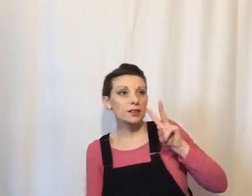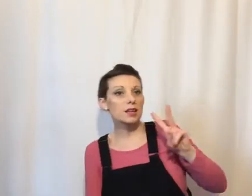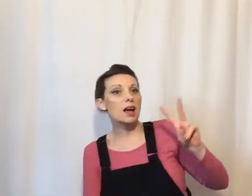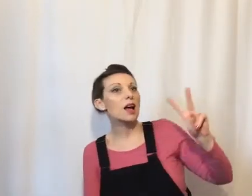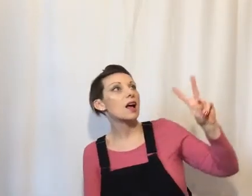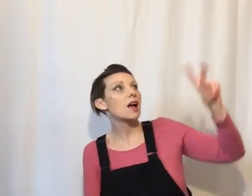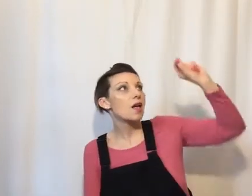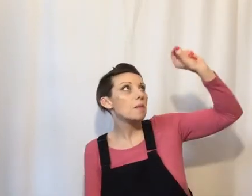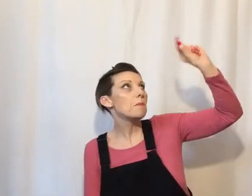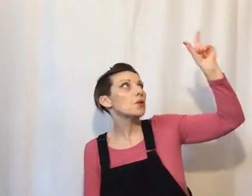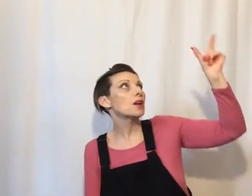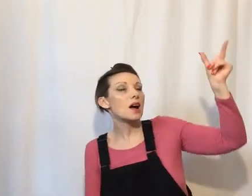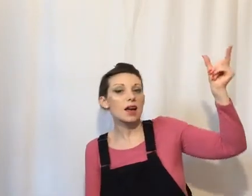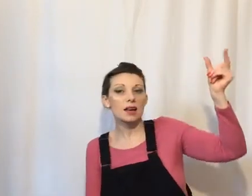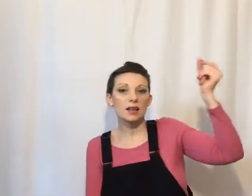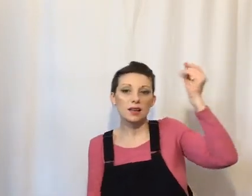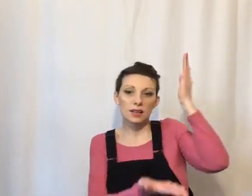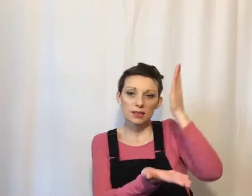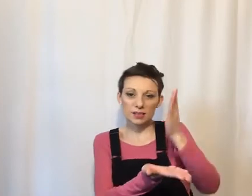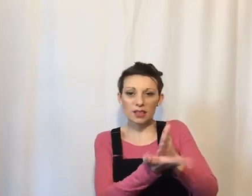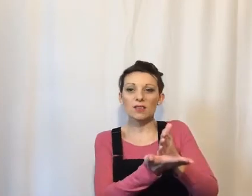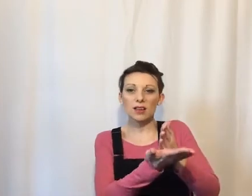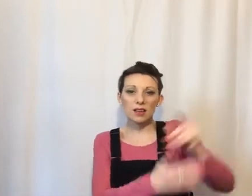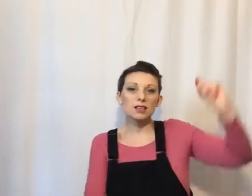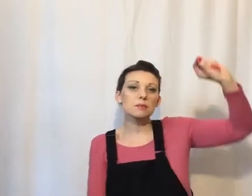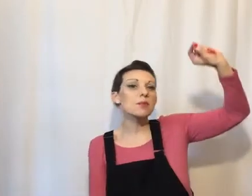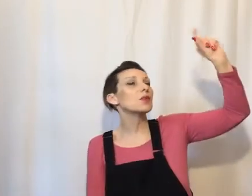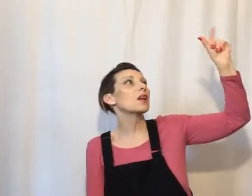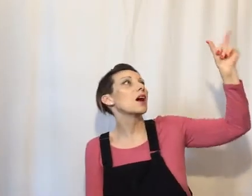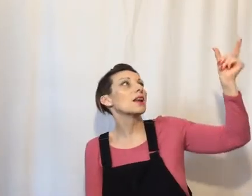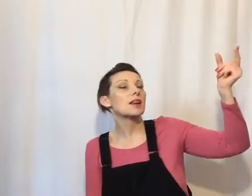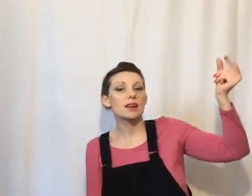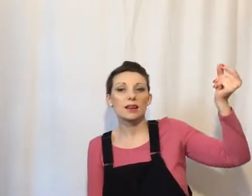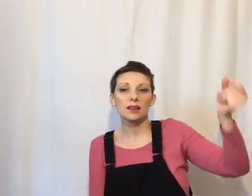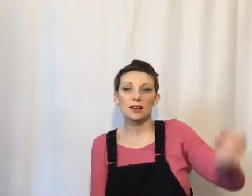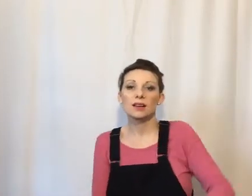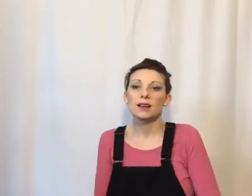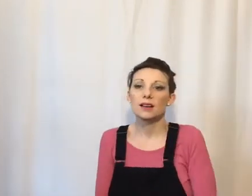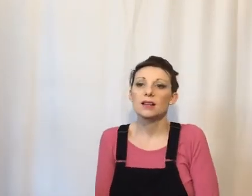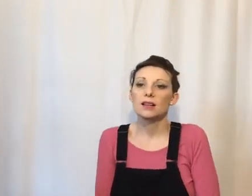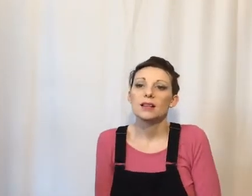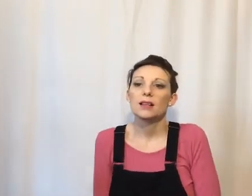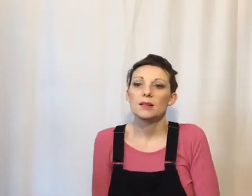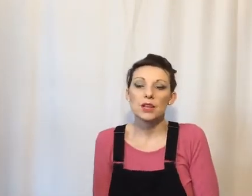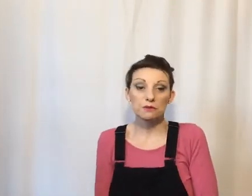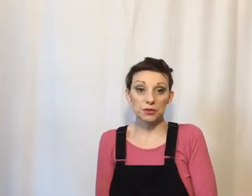Under moonlight. Serious moonlight. If you say